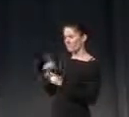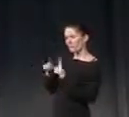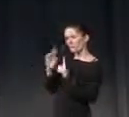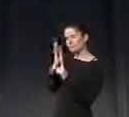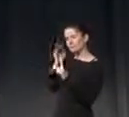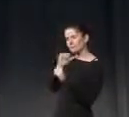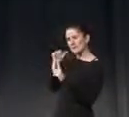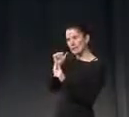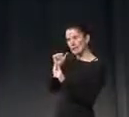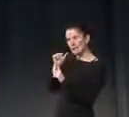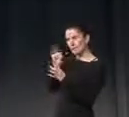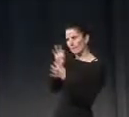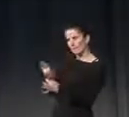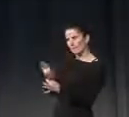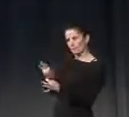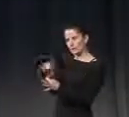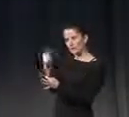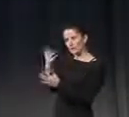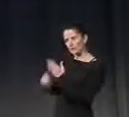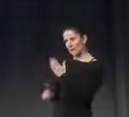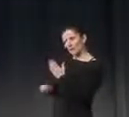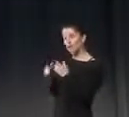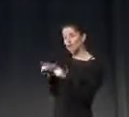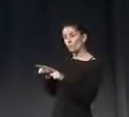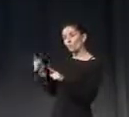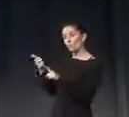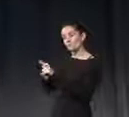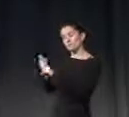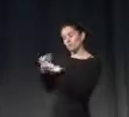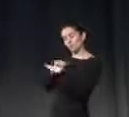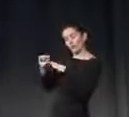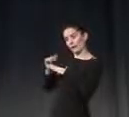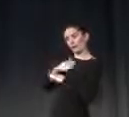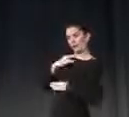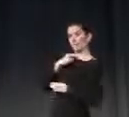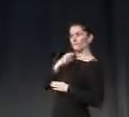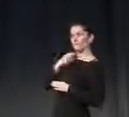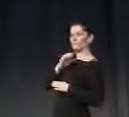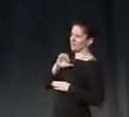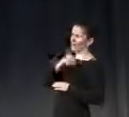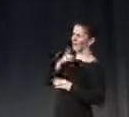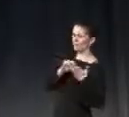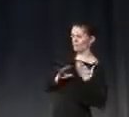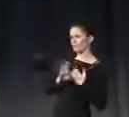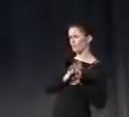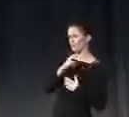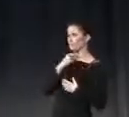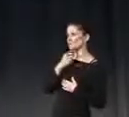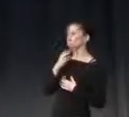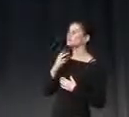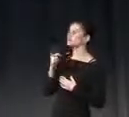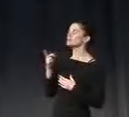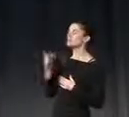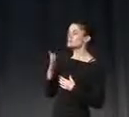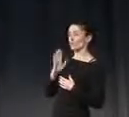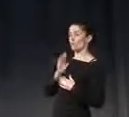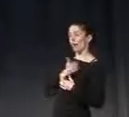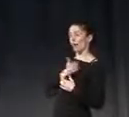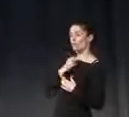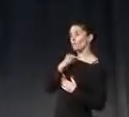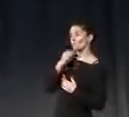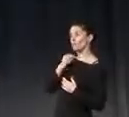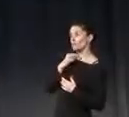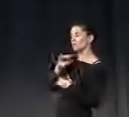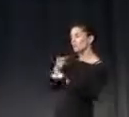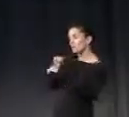was lacking, and it was while training my voice, as well as the voices of his other deaf pupils, that the vibration of our voices gave Professor Bell the